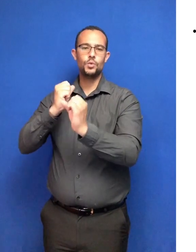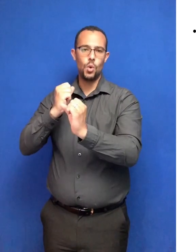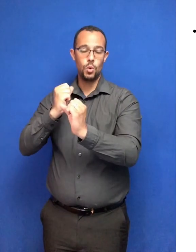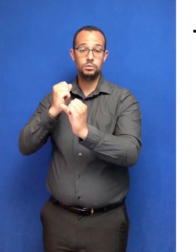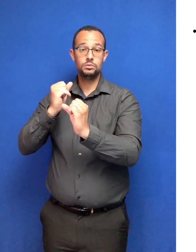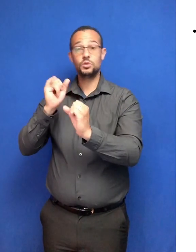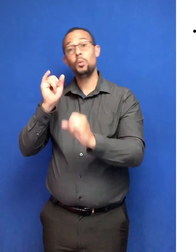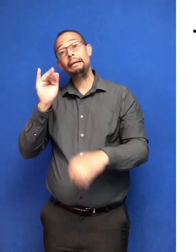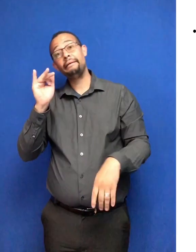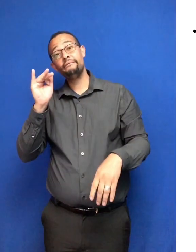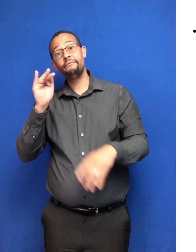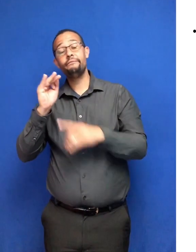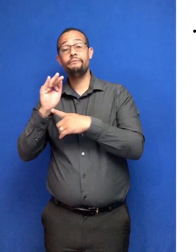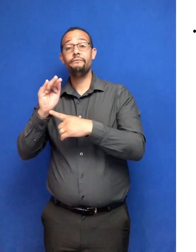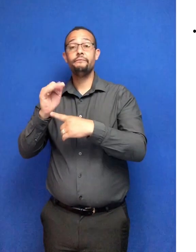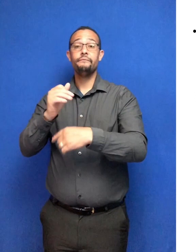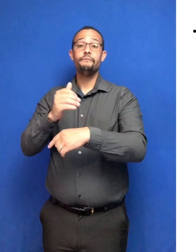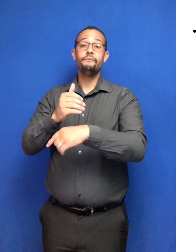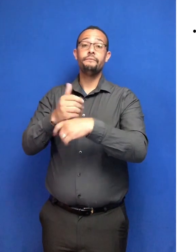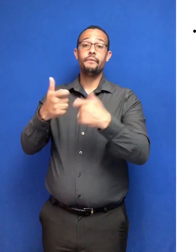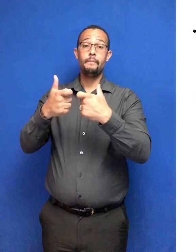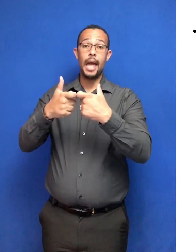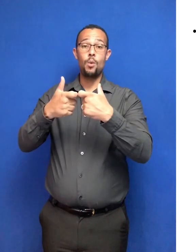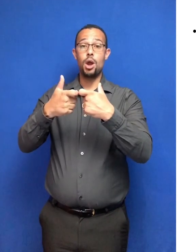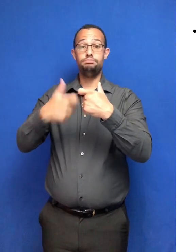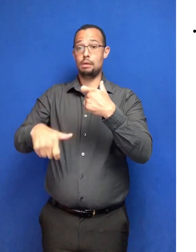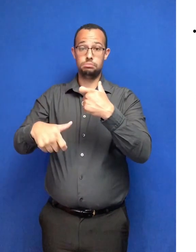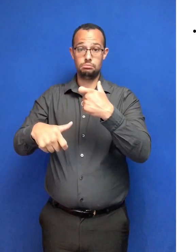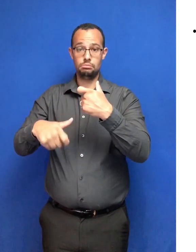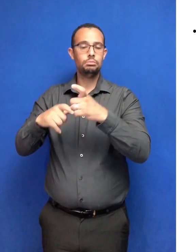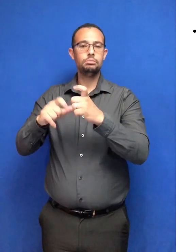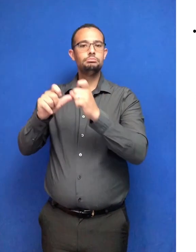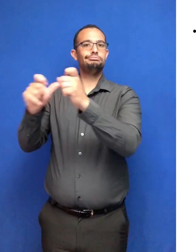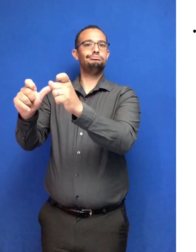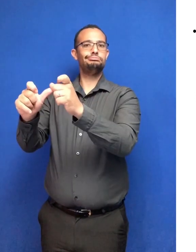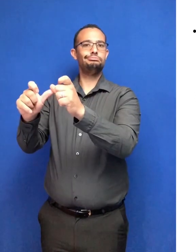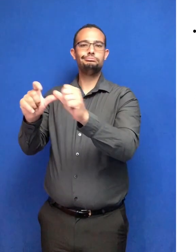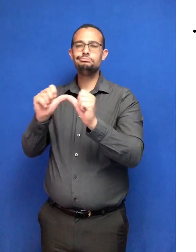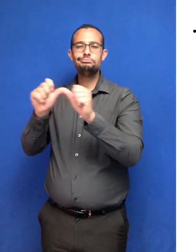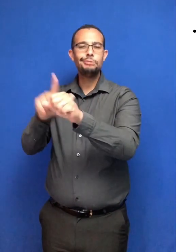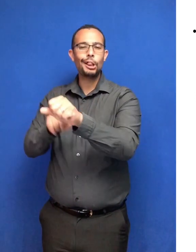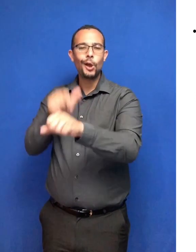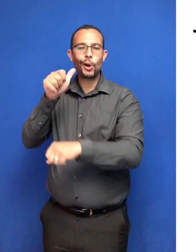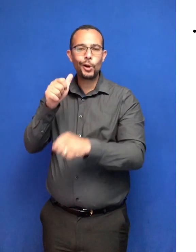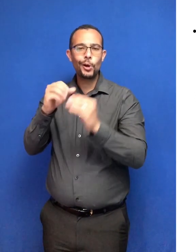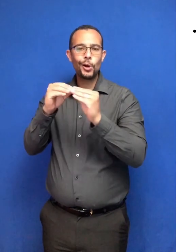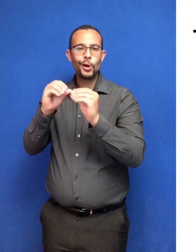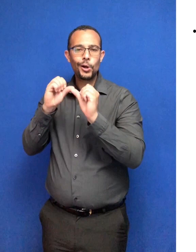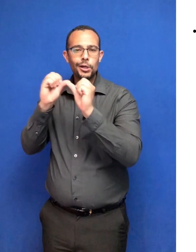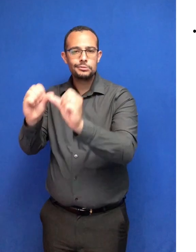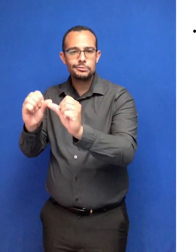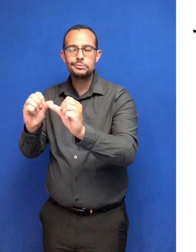were to lose power, it'll help keep the food colder longer. Only open the refrigerator when it's absolutely